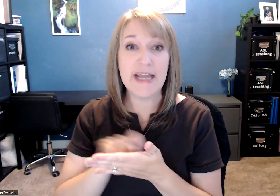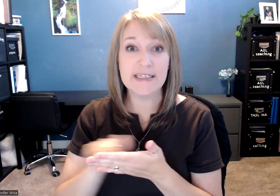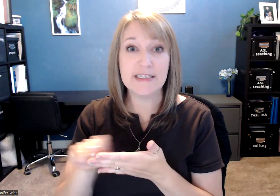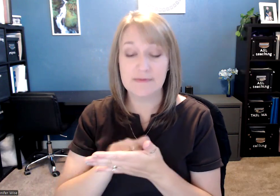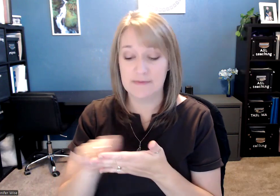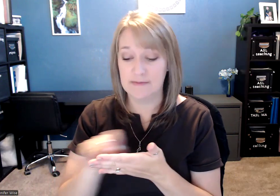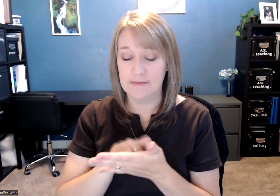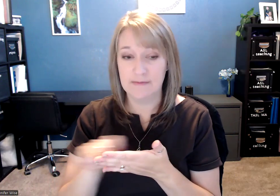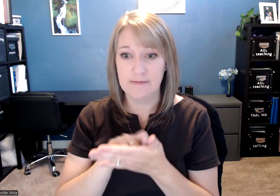write.